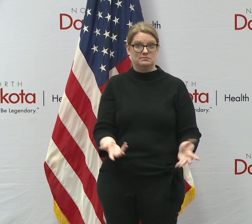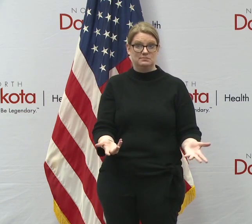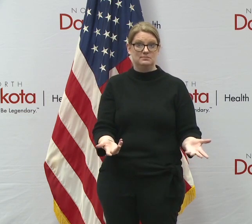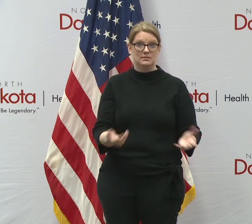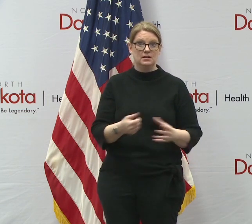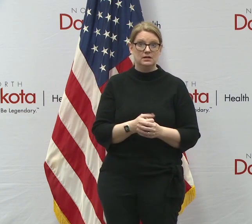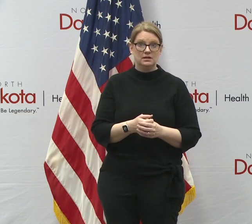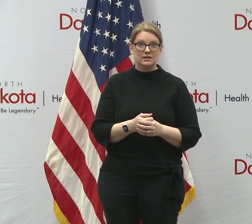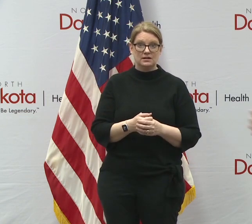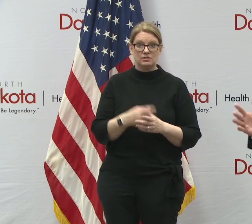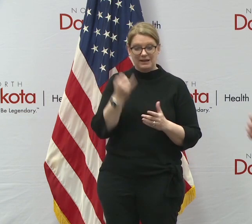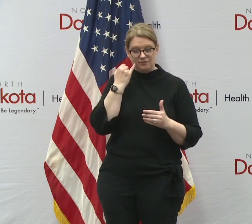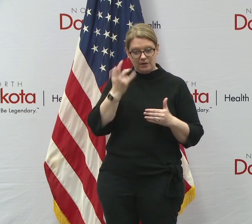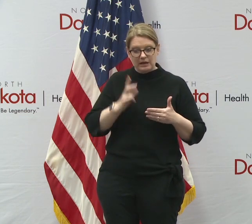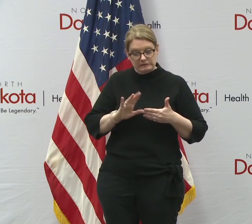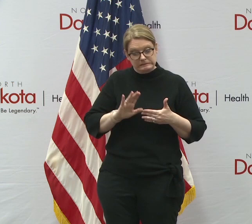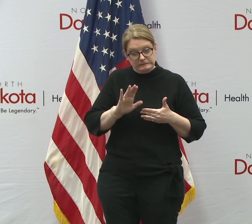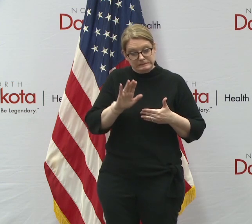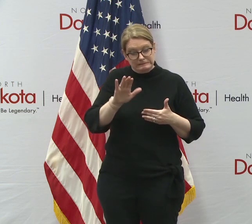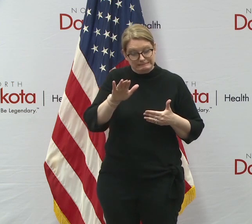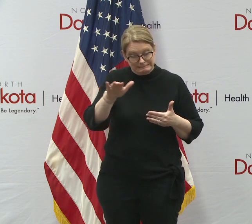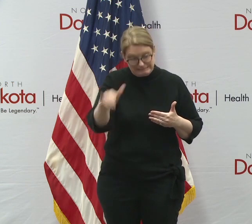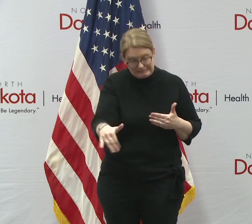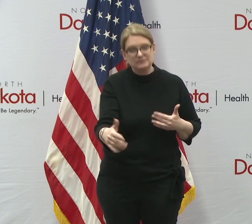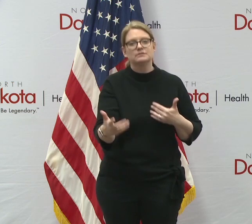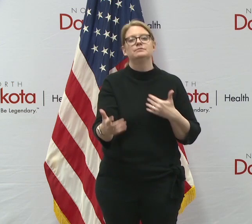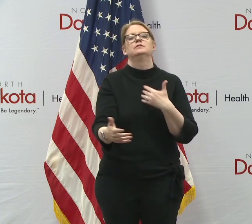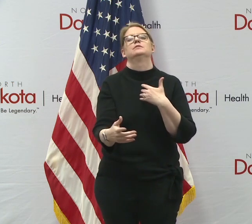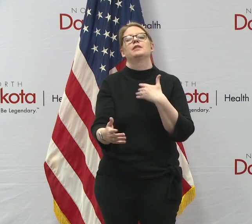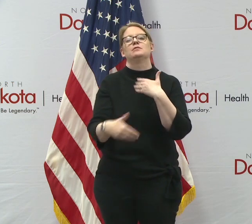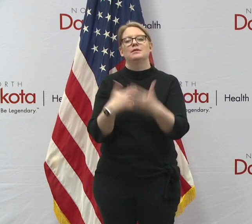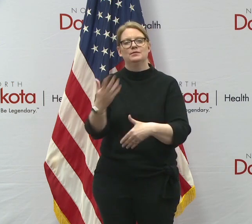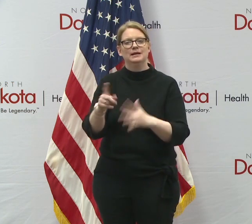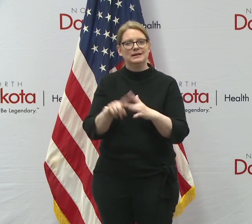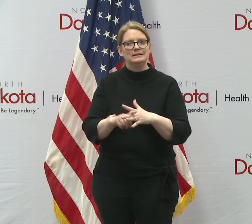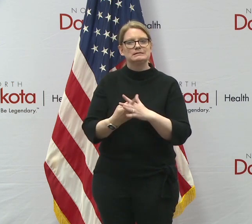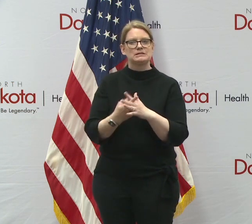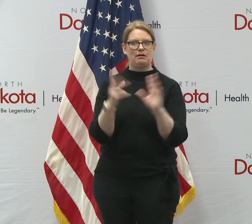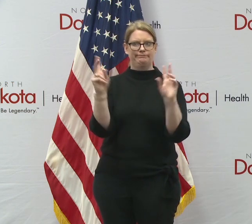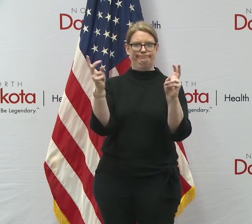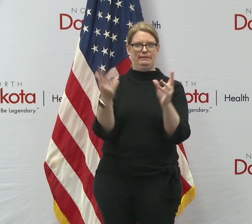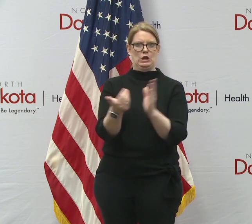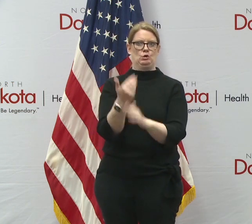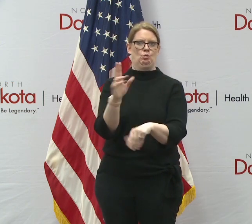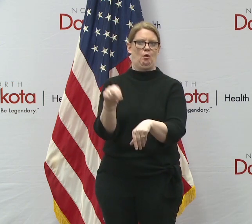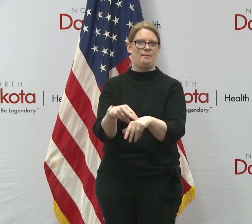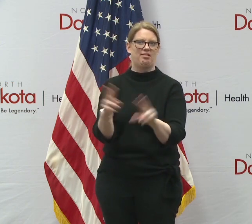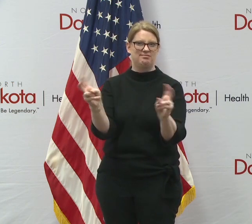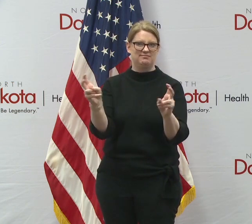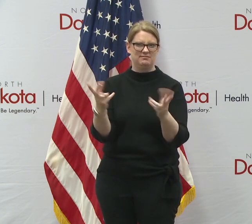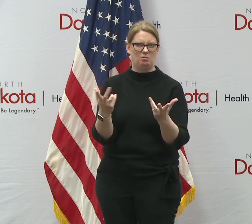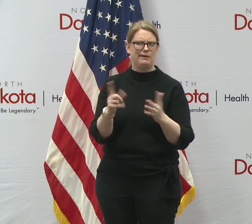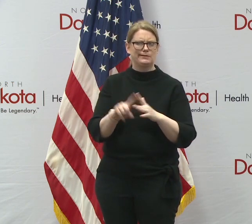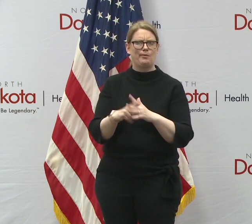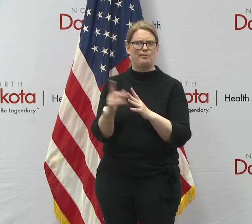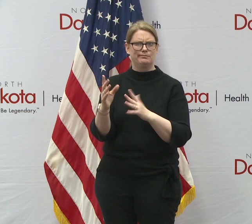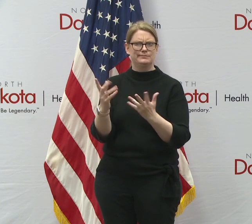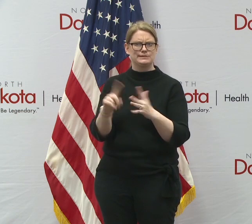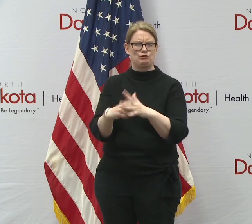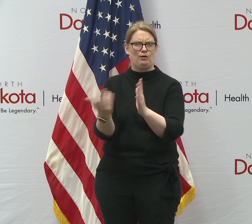the sooner we can get this behind us, then the sooner we can get back to the new normal, which is something I think we'd all like to do. But I can't. The federal